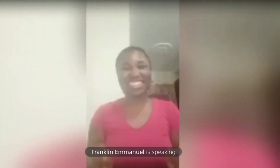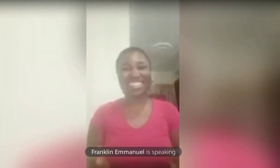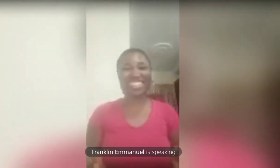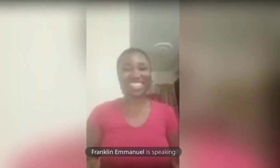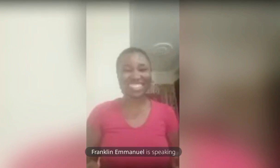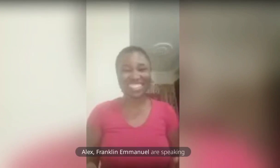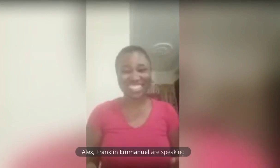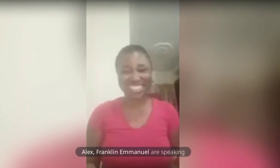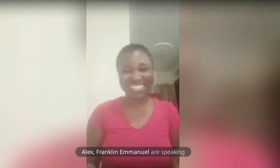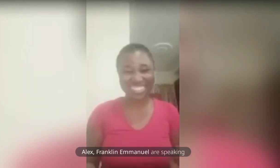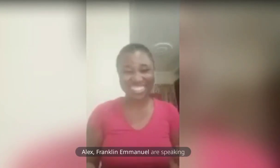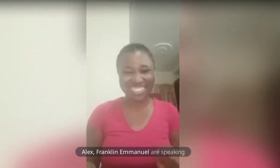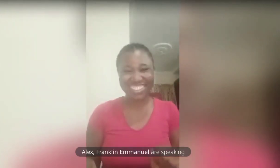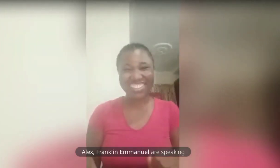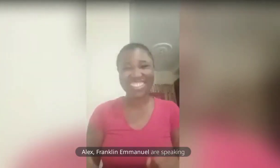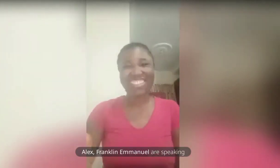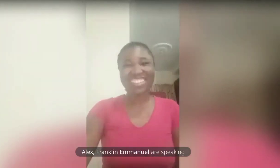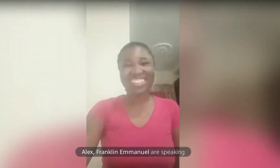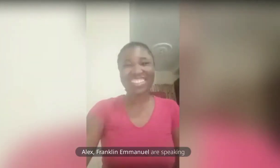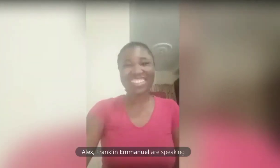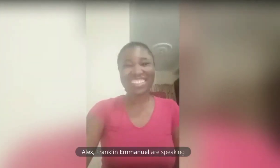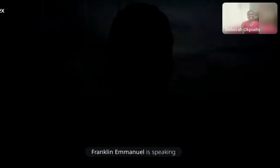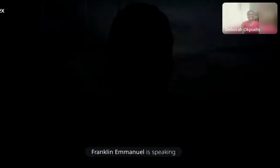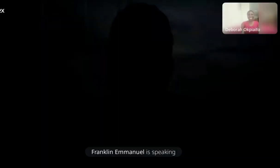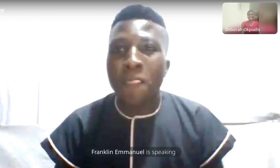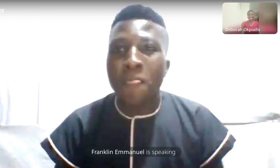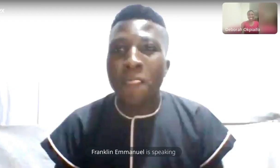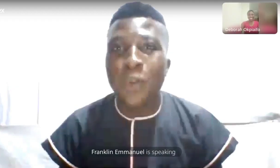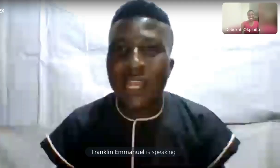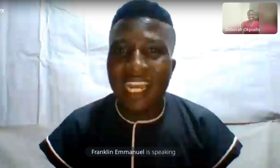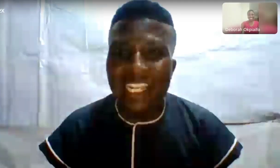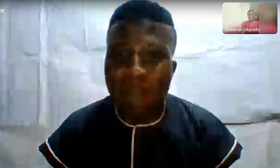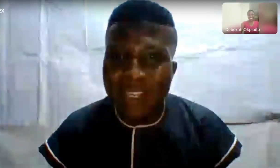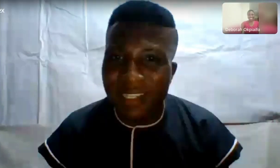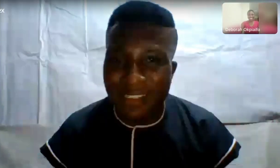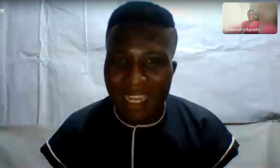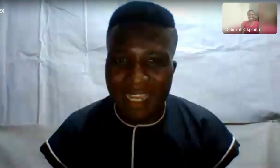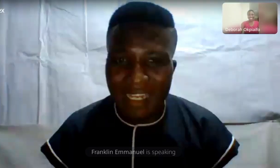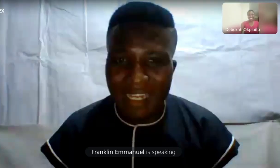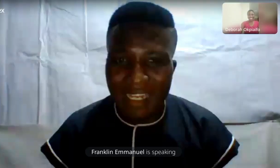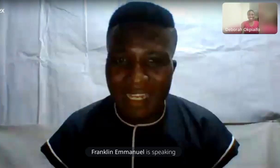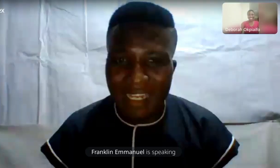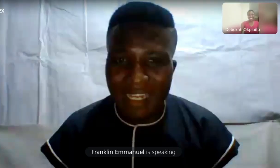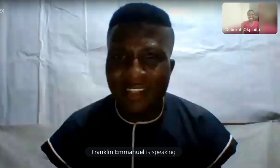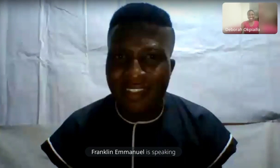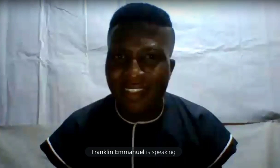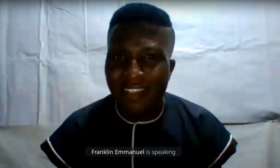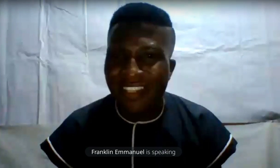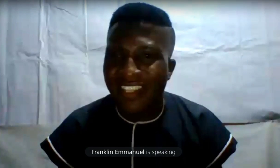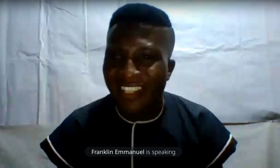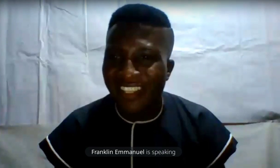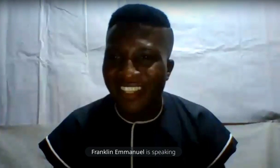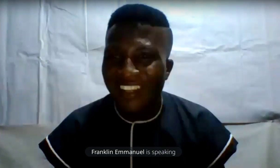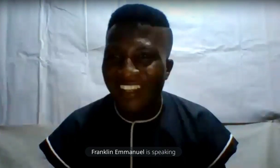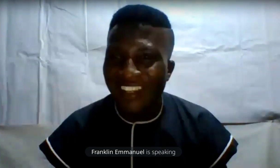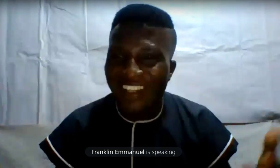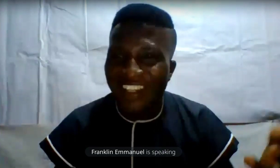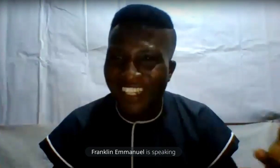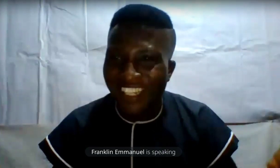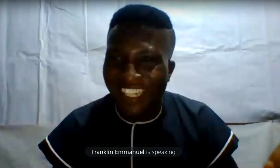no one has I'm missed so a sign. Like I'm so happy. it's Like, is it this easy? it's okay. Okay, nice. Can